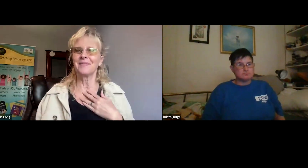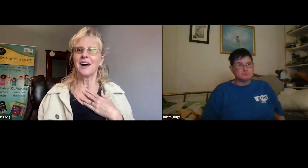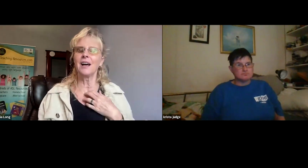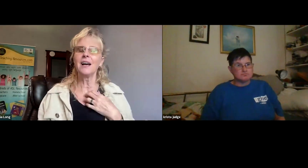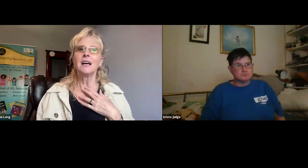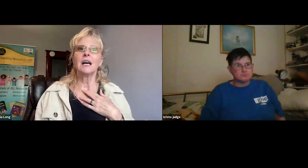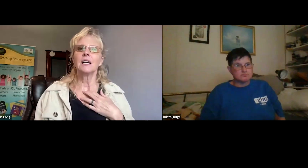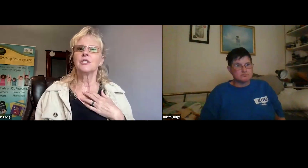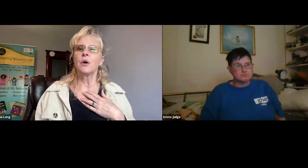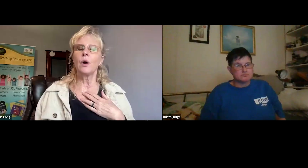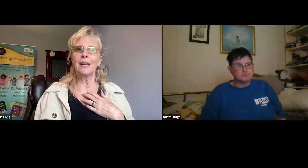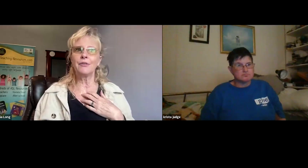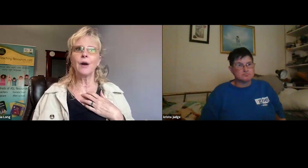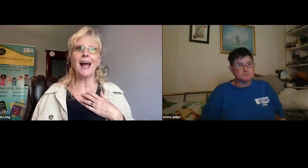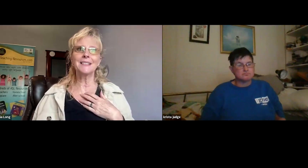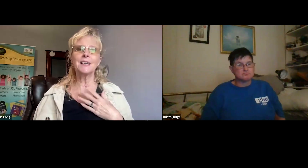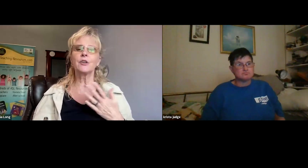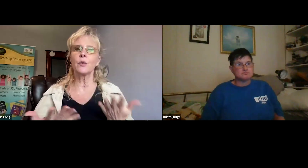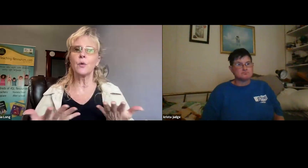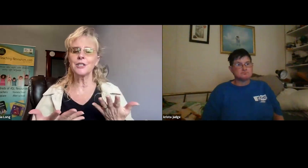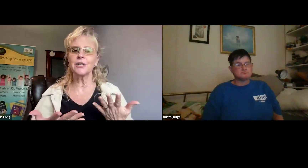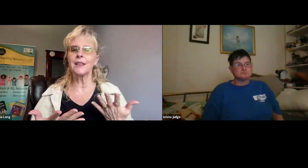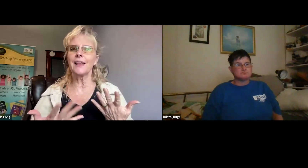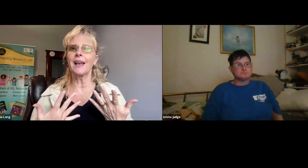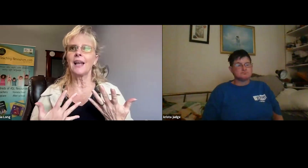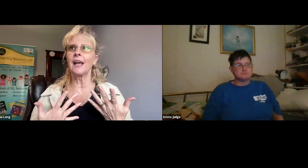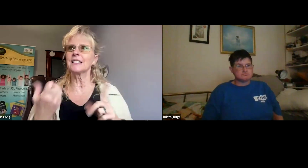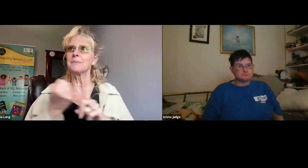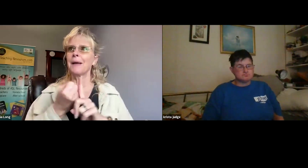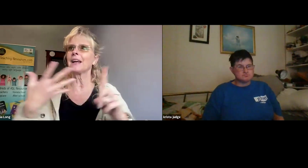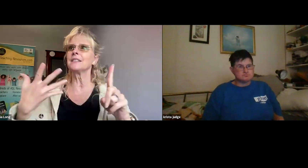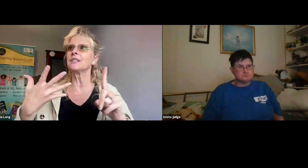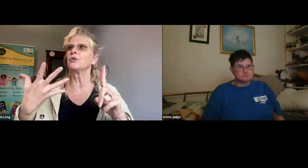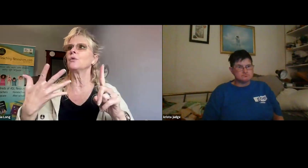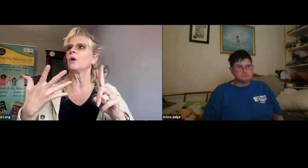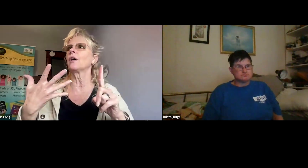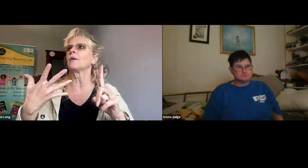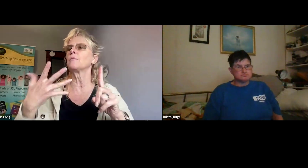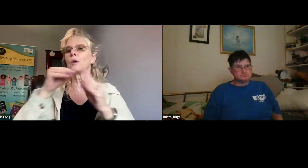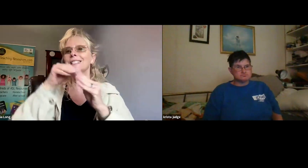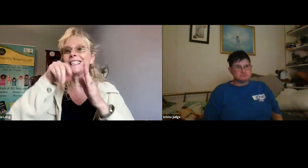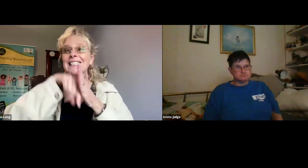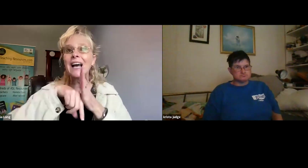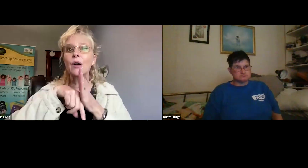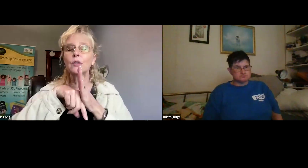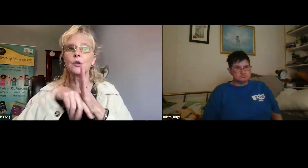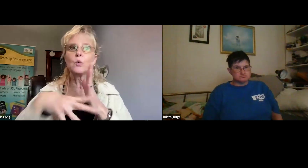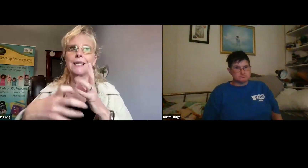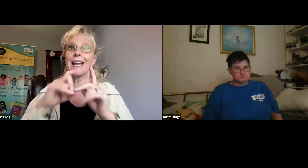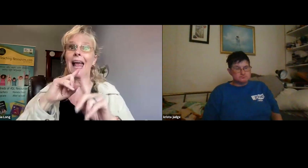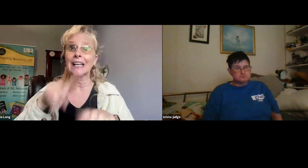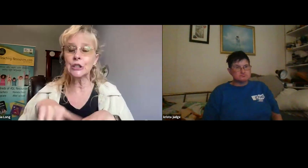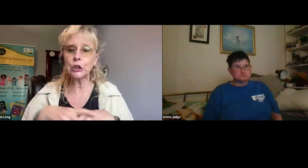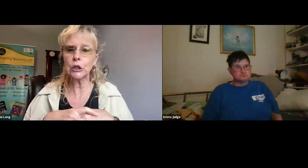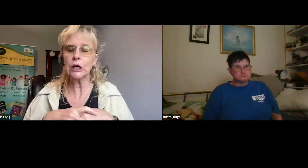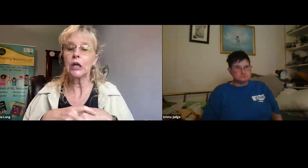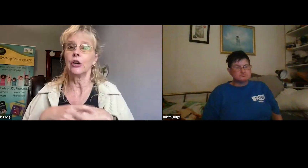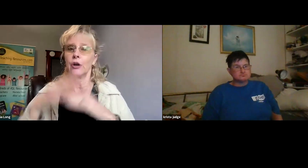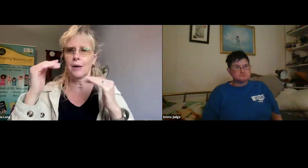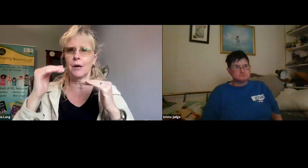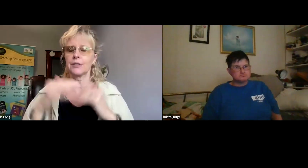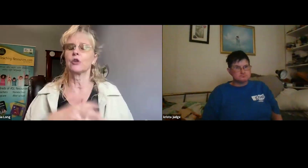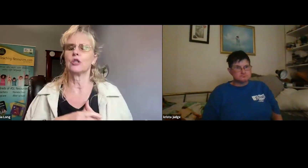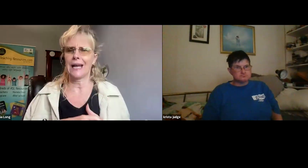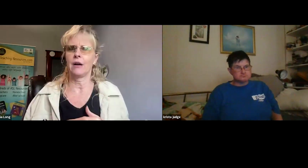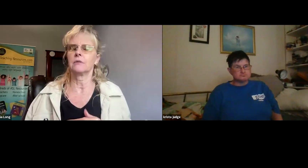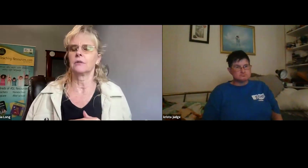Good. So if you're asking a question that expands and you are more detailed, you want an answer,